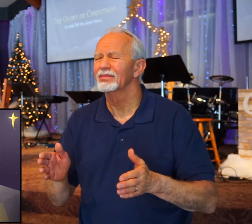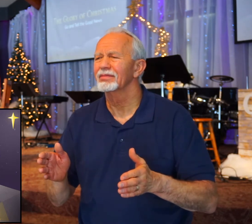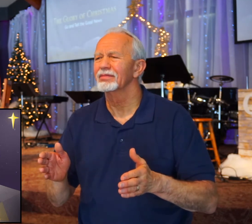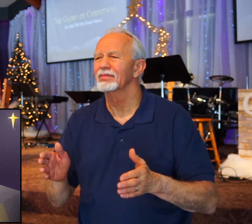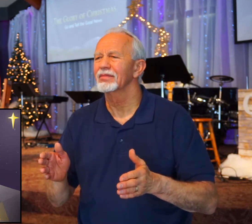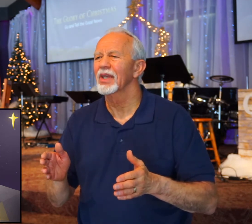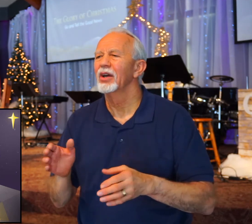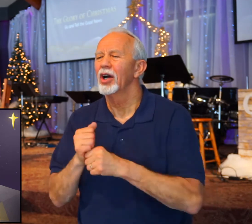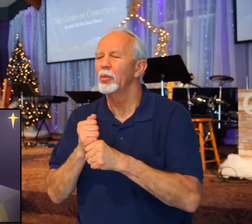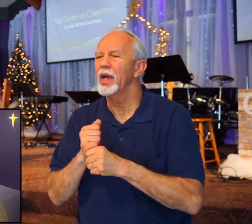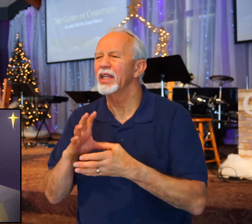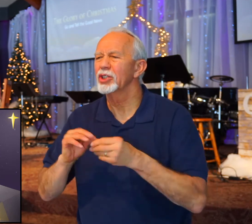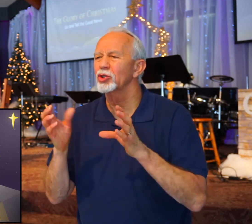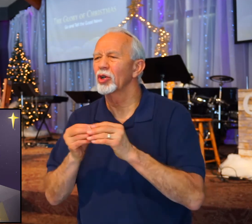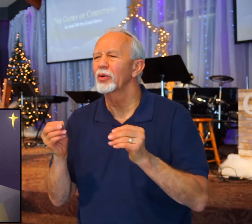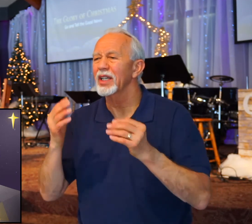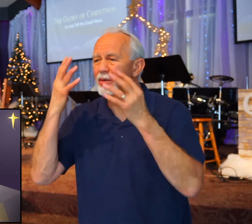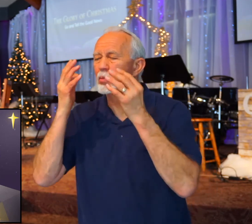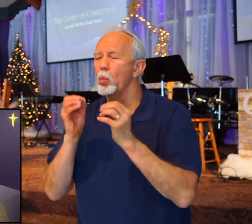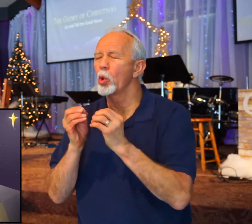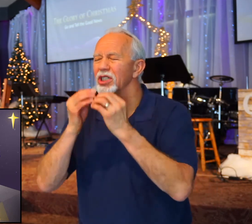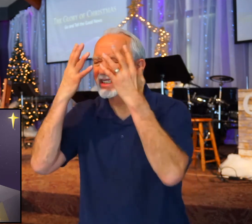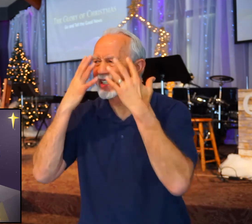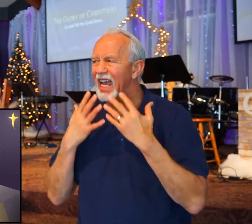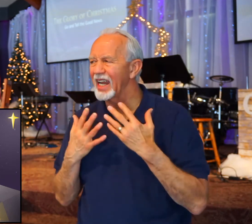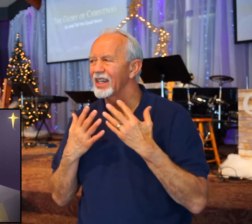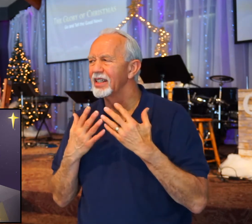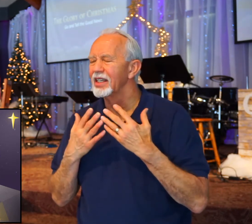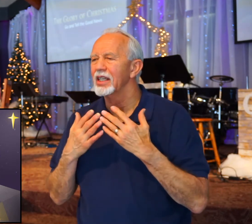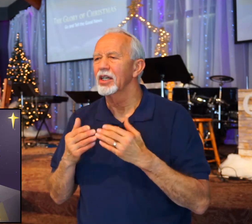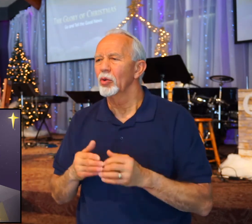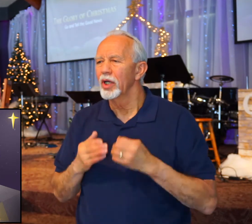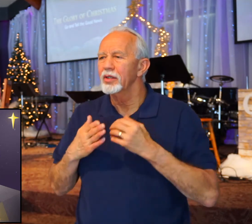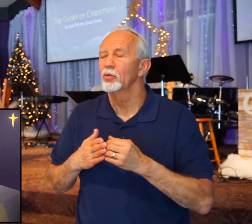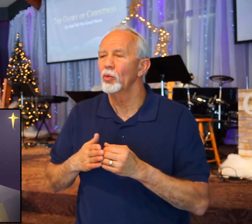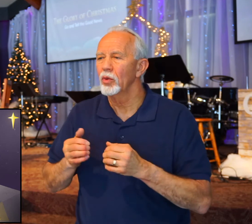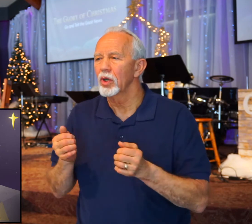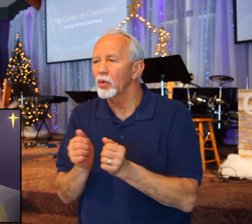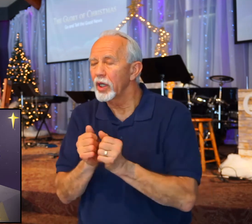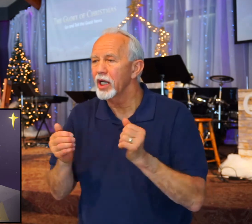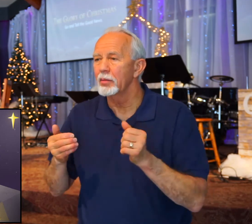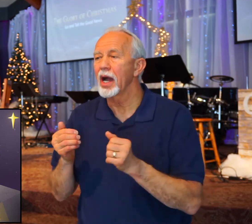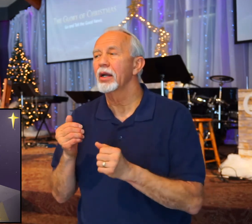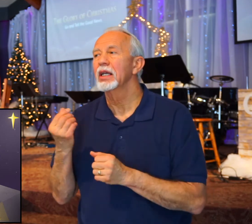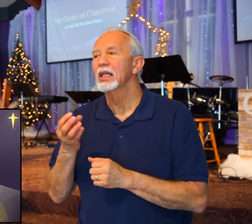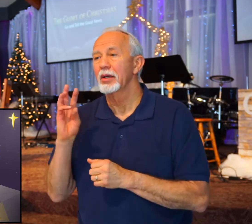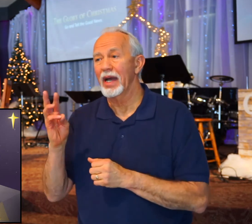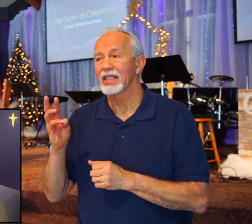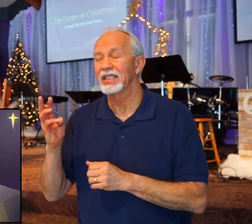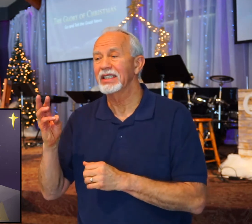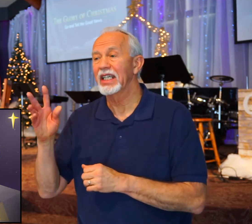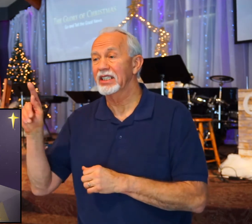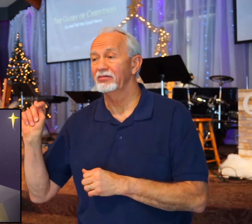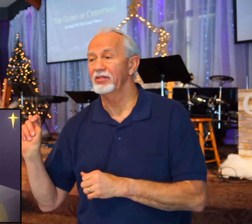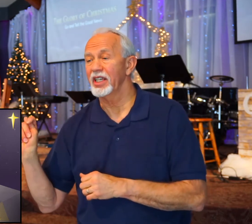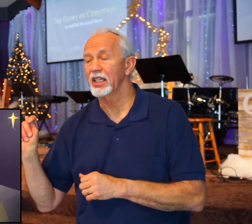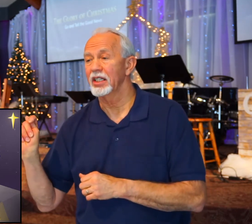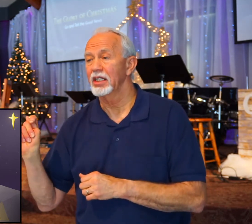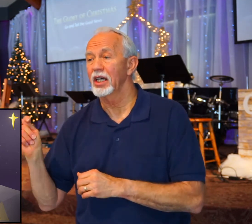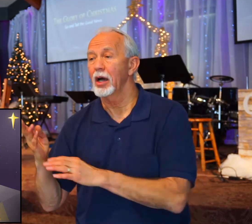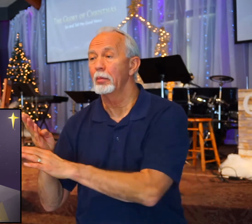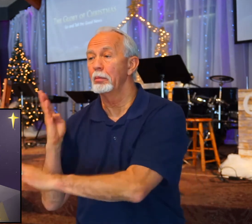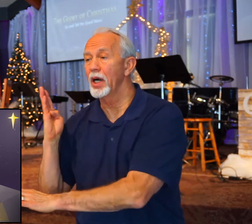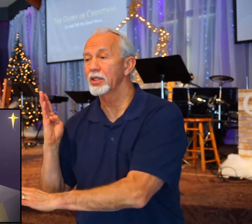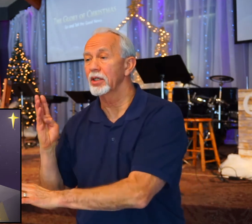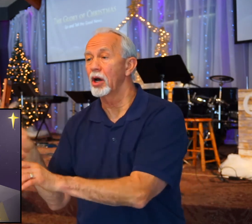What made the story even more sad was right within view, if they could have seen it, was a bus that